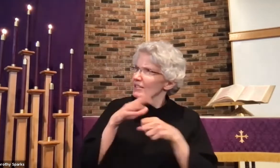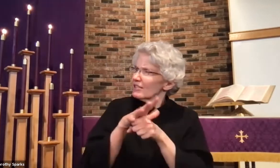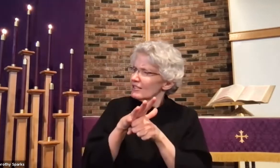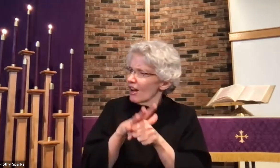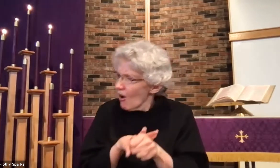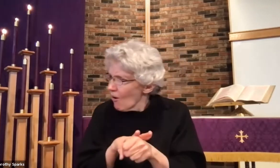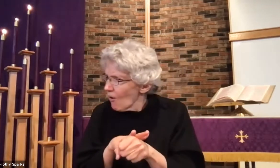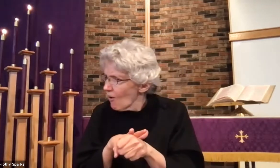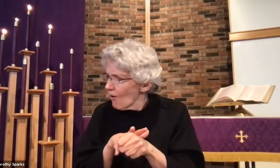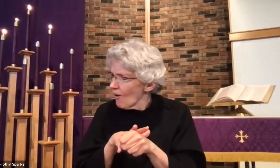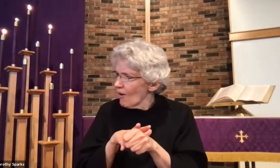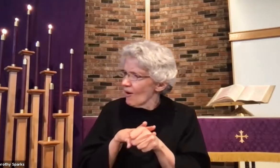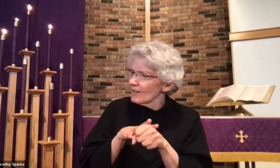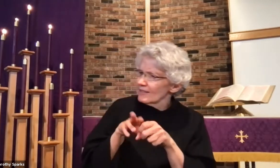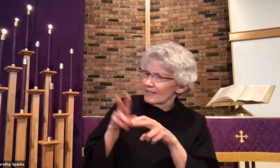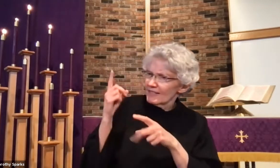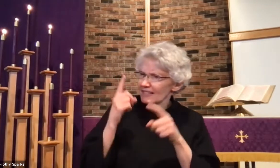but we are quick to judge